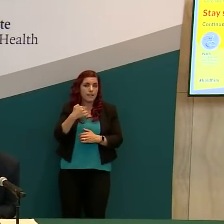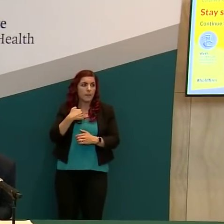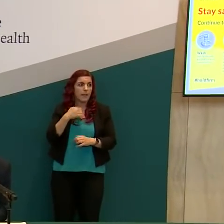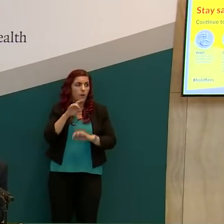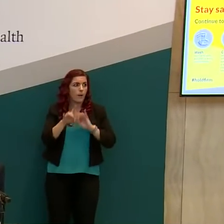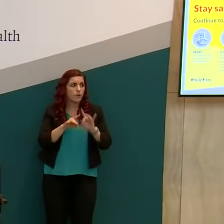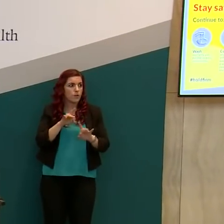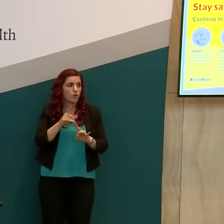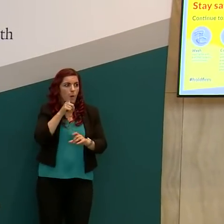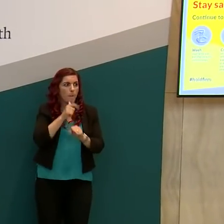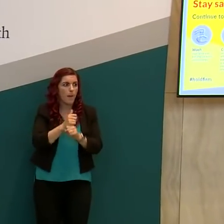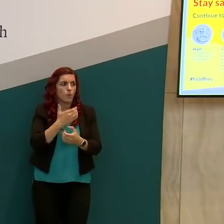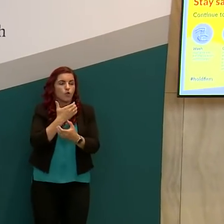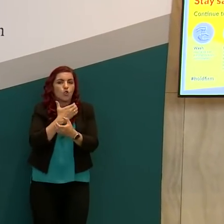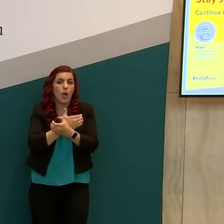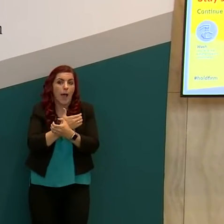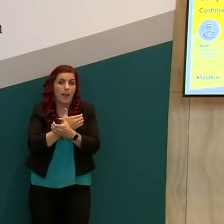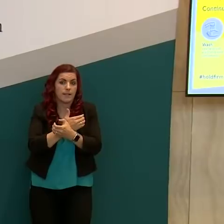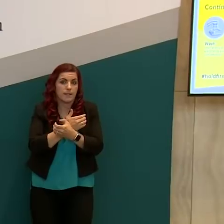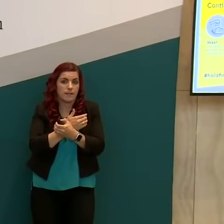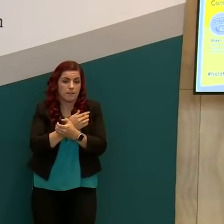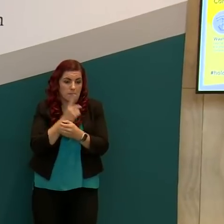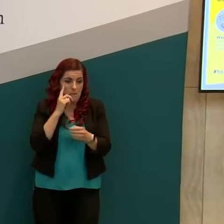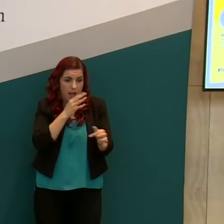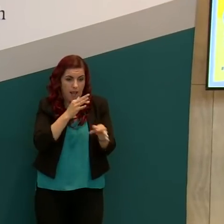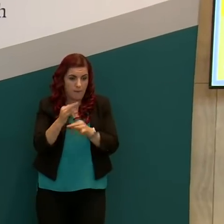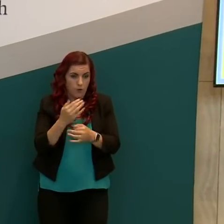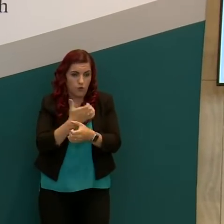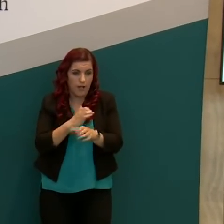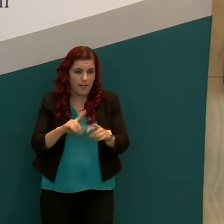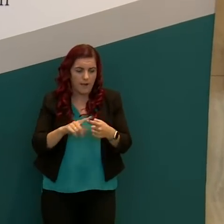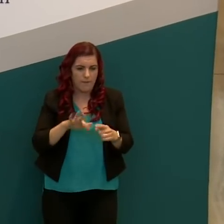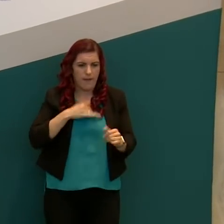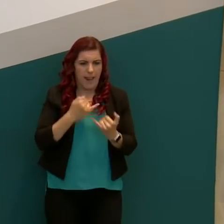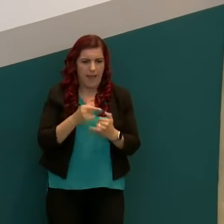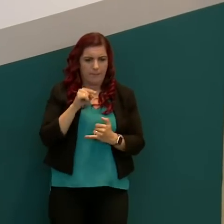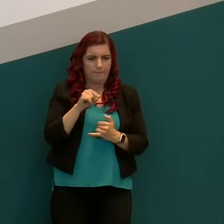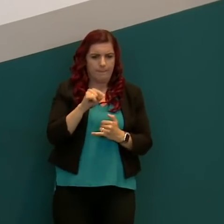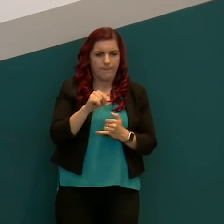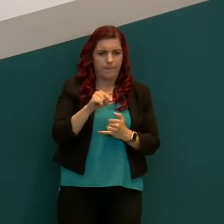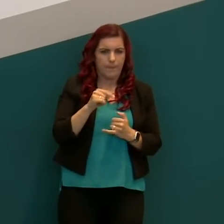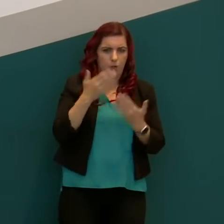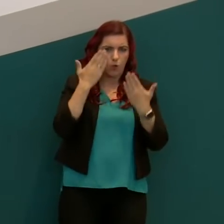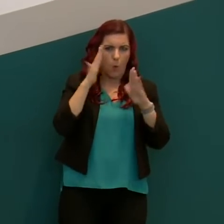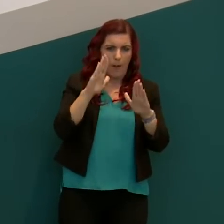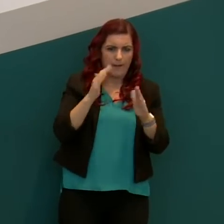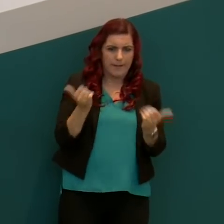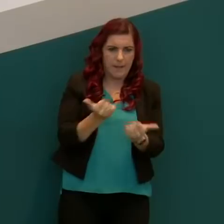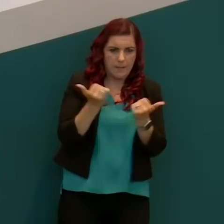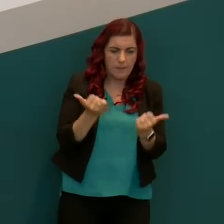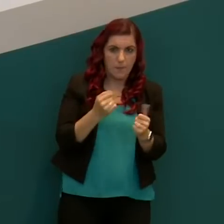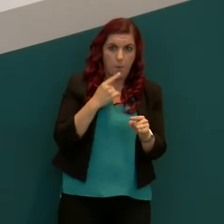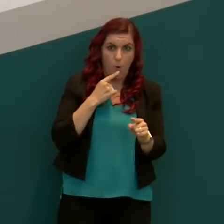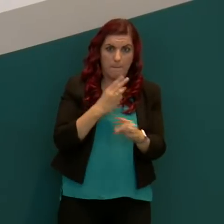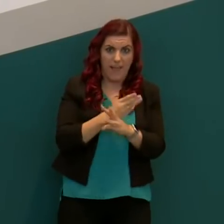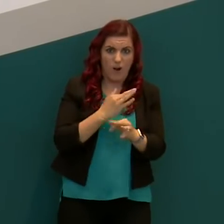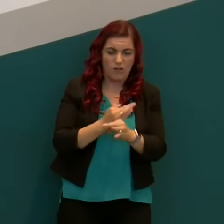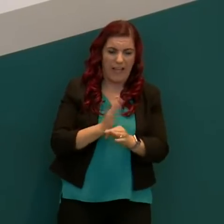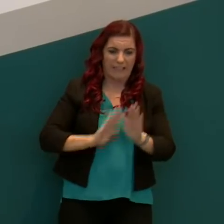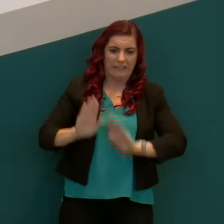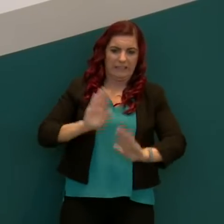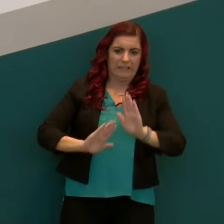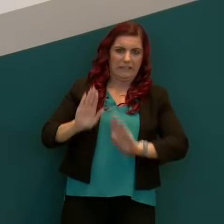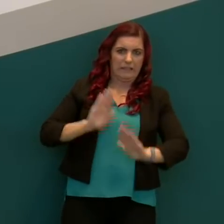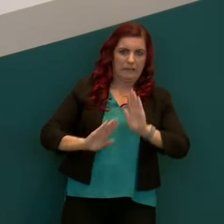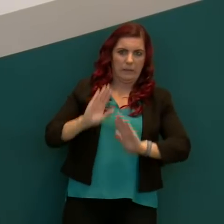was working as a childminder in a home with a number of children that she felt were displaying symptoms, and the parents were reluctant to have the children tested because they had sort of